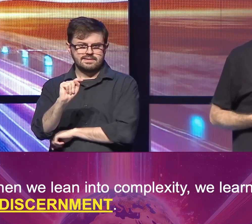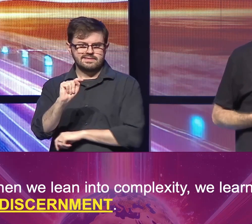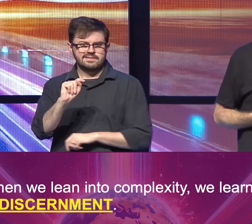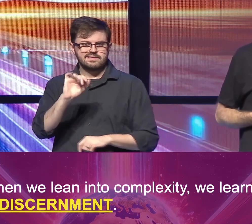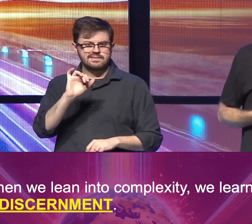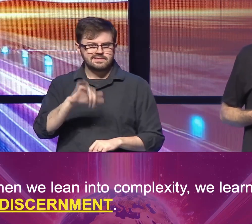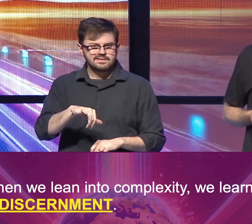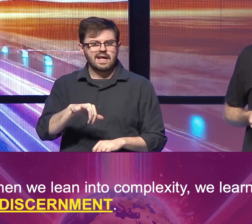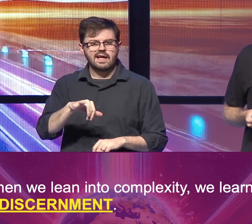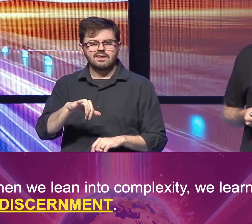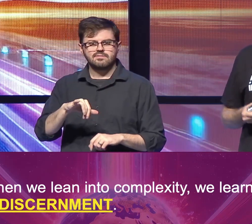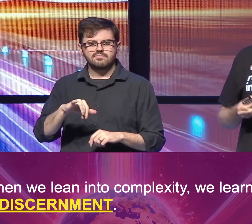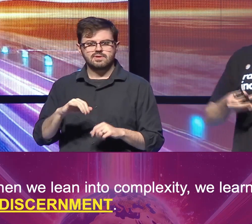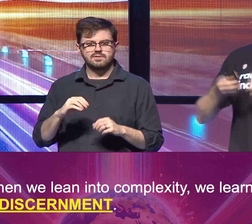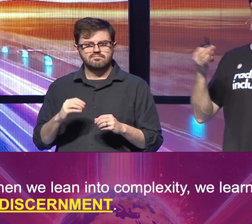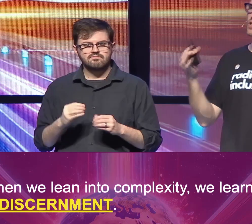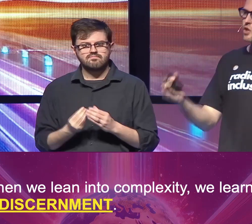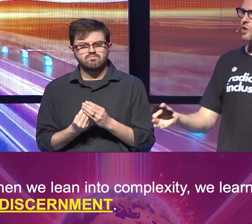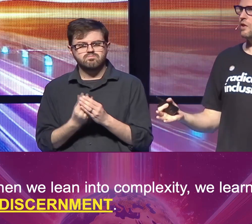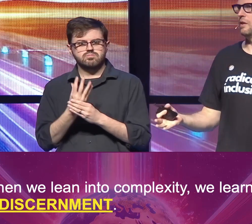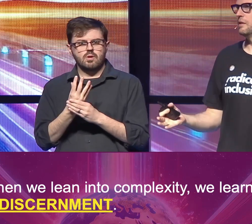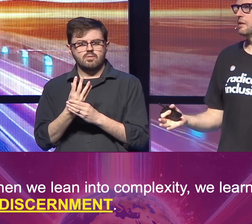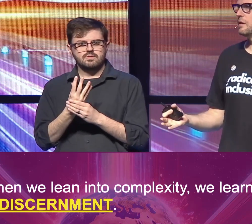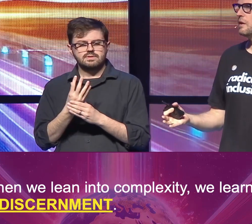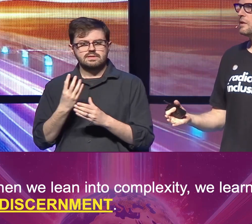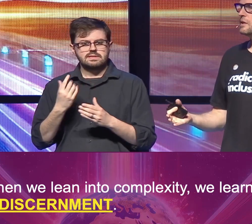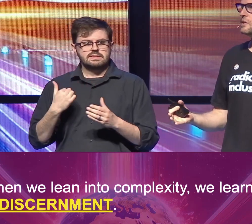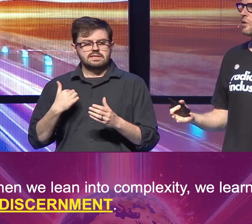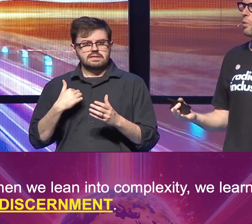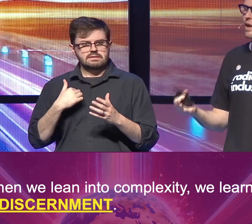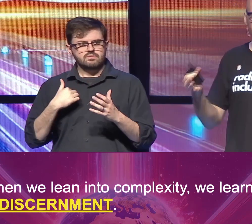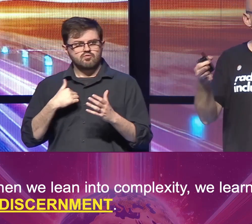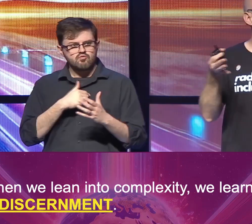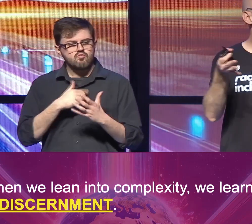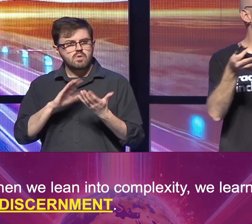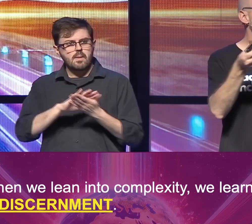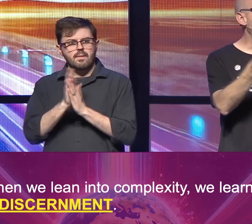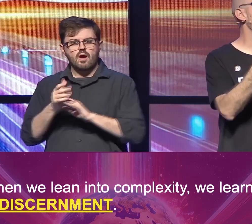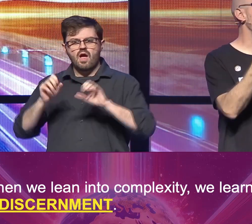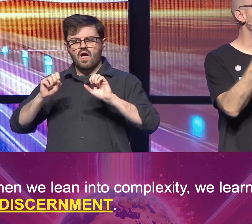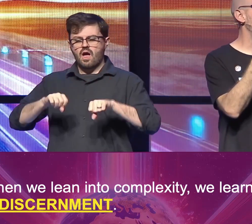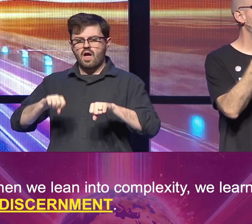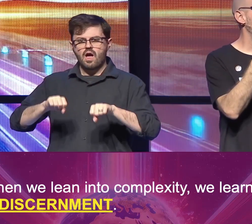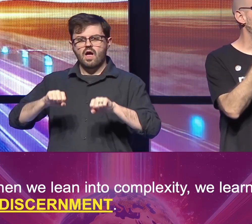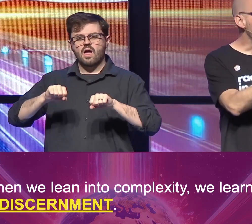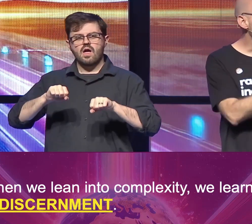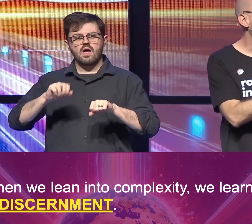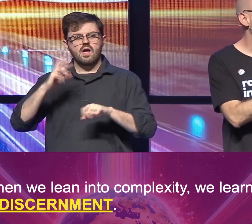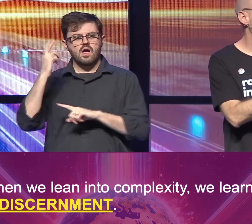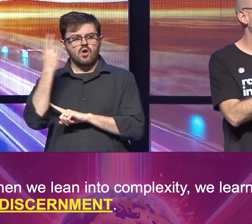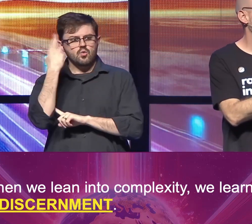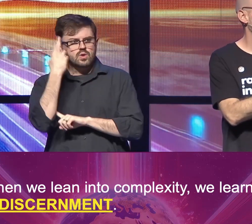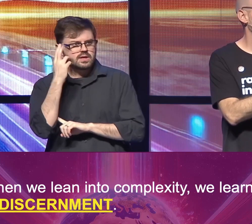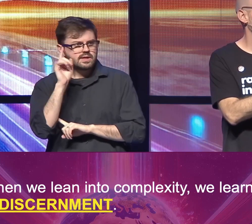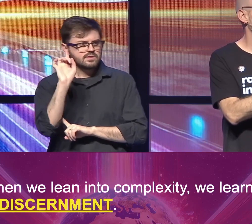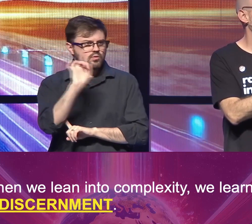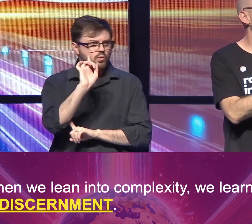lives, where I can discern, where do I see the values of